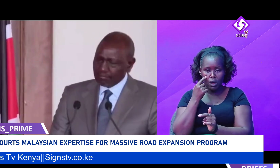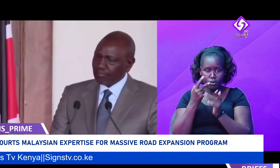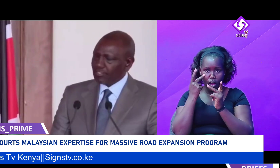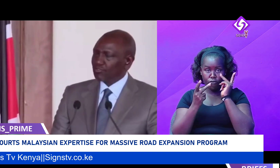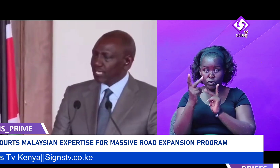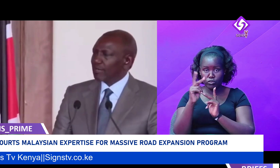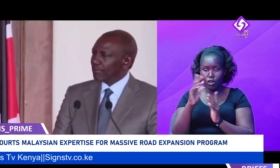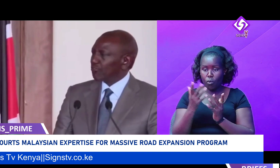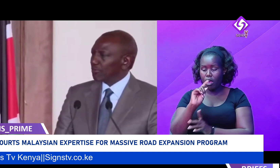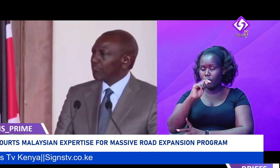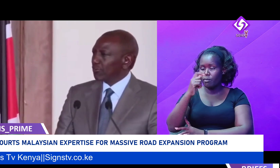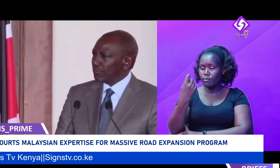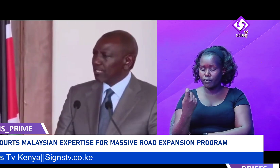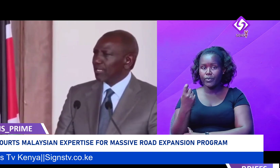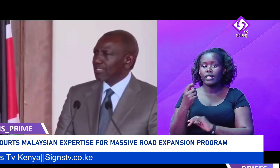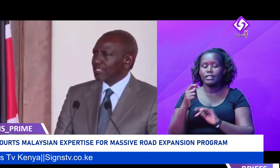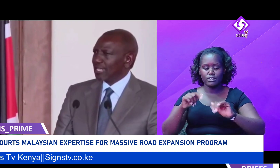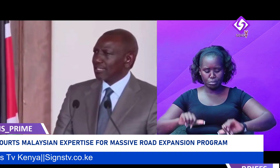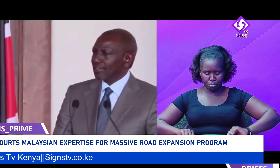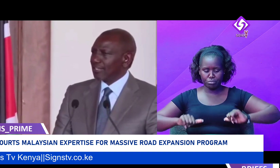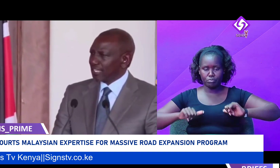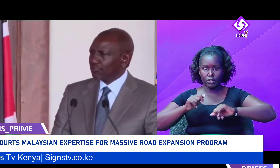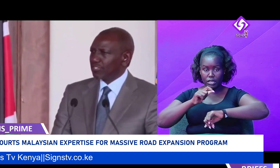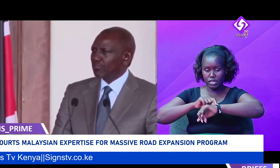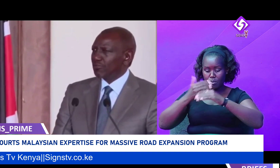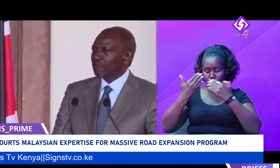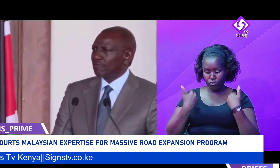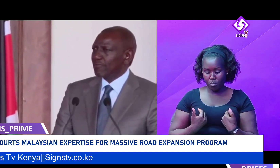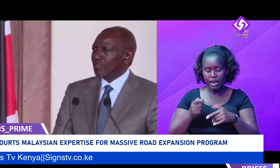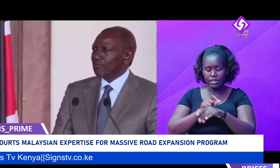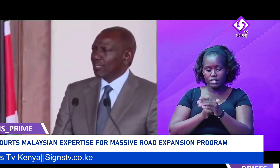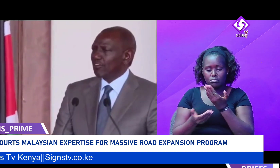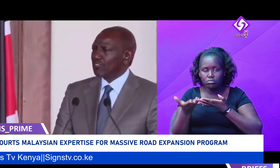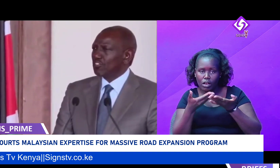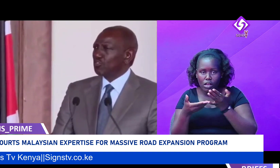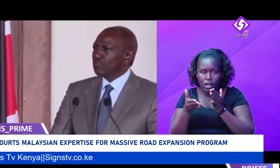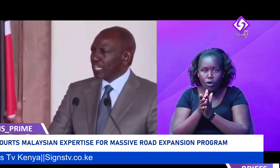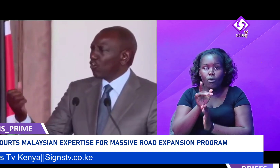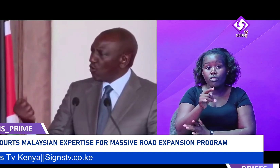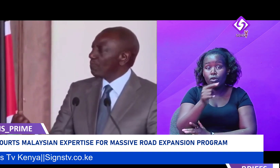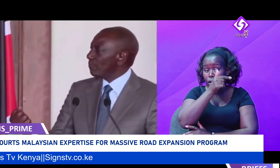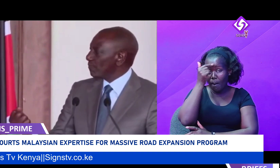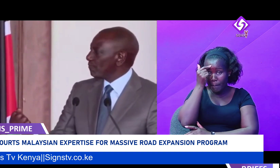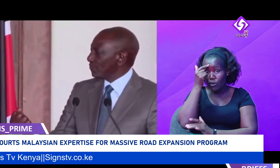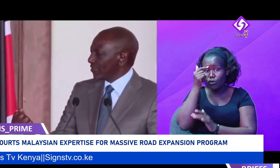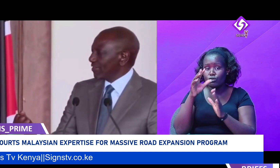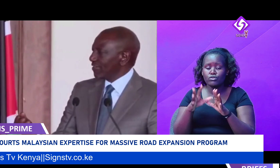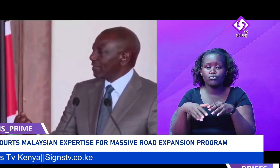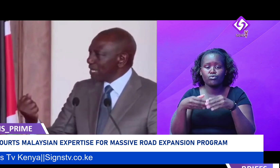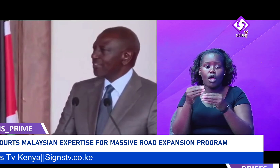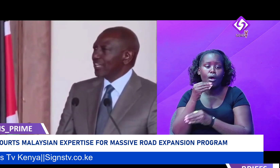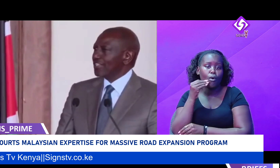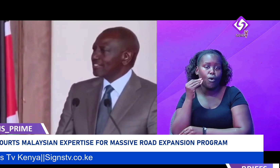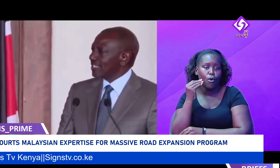And it is really a proud moment for me as I engage with you, because you bring home